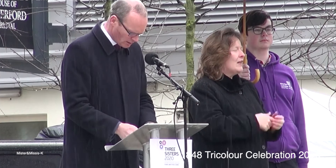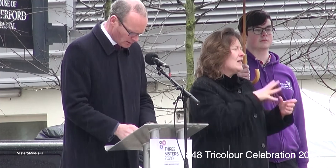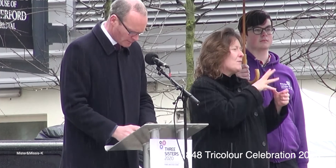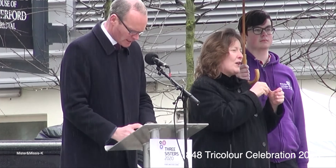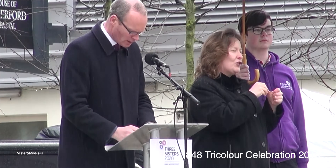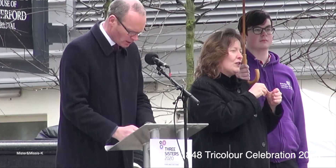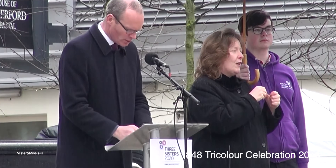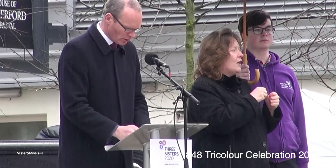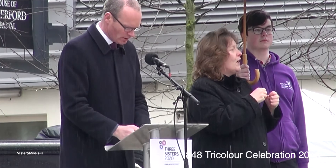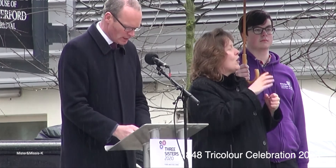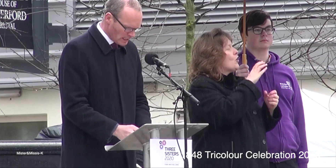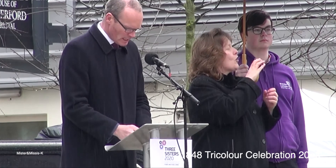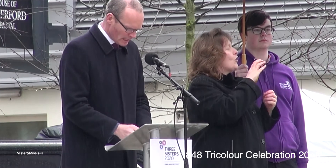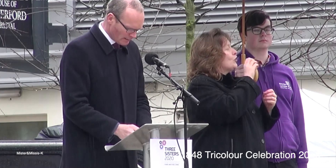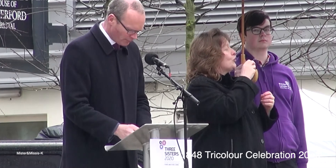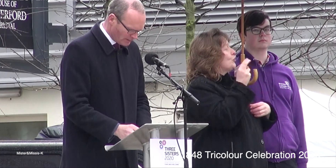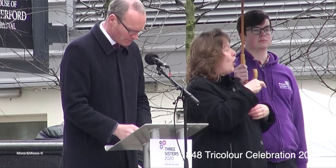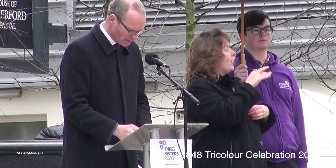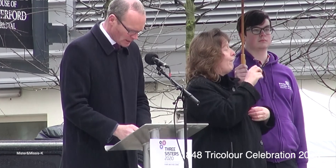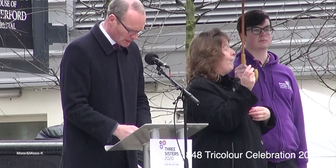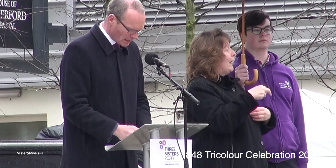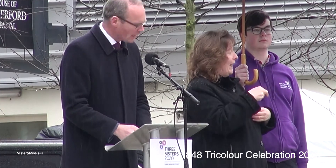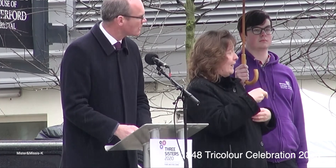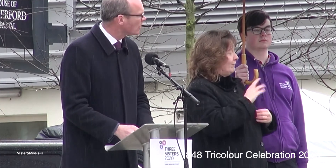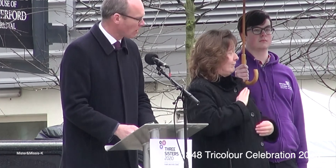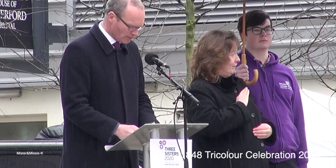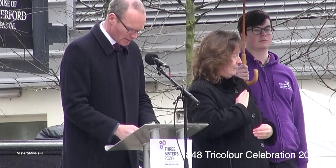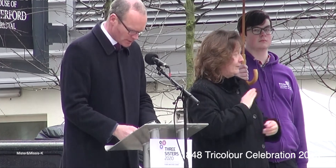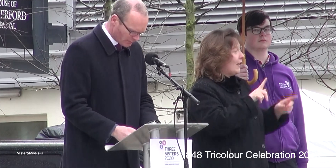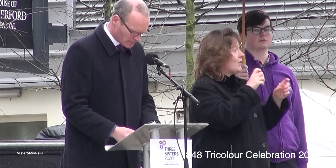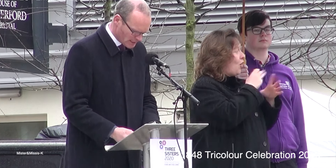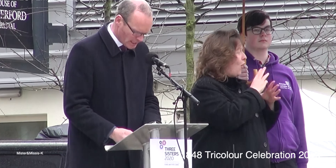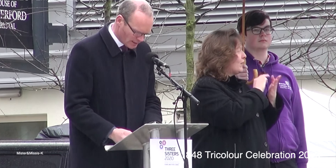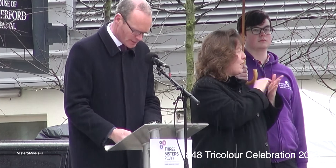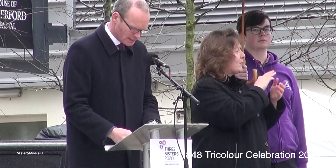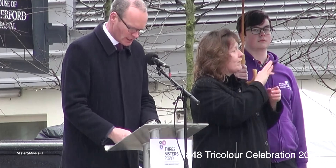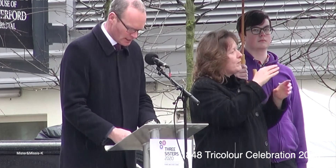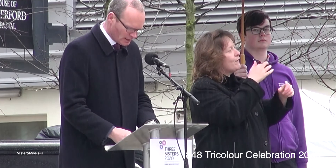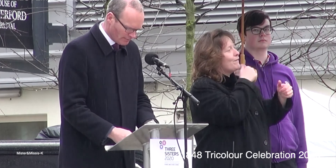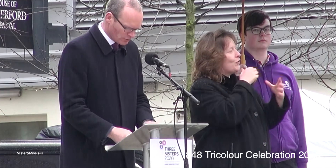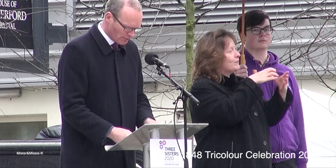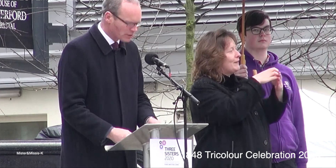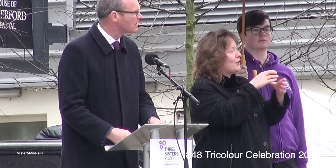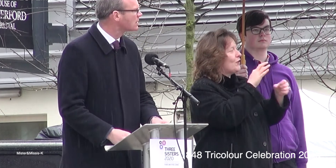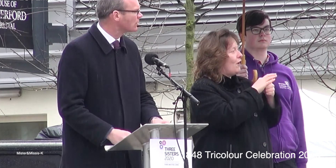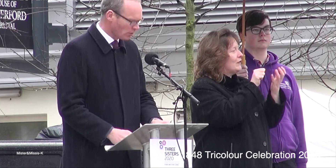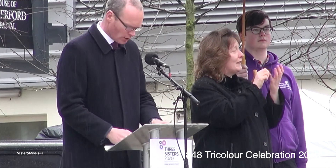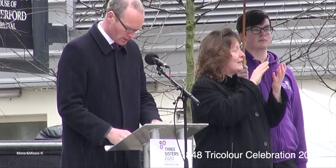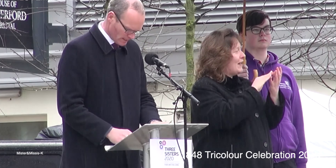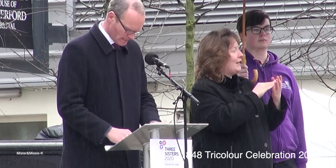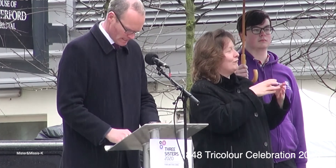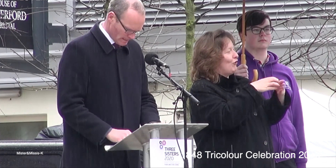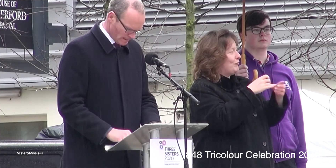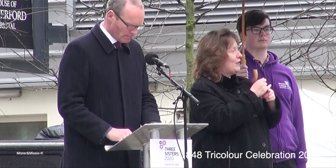particular, Lieutenant Colonel Sean Flynn and all of the members of the 1st Battalion of the 69th Infantry Regiment in New